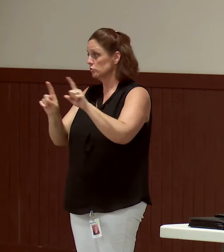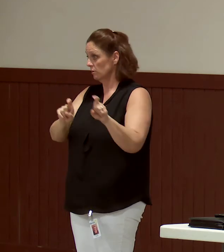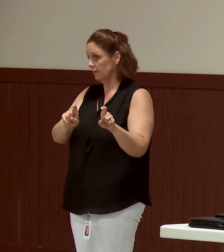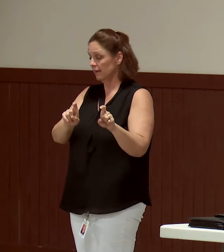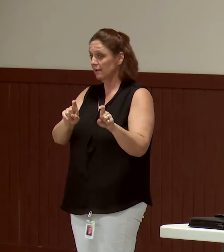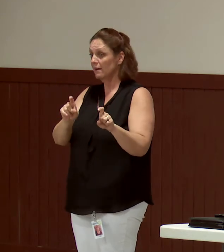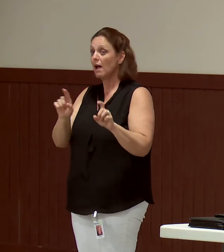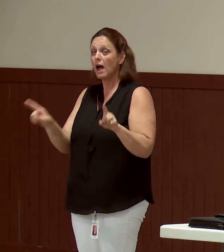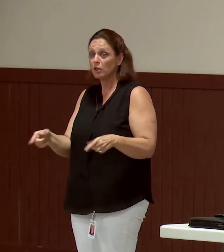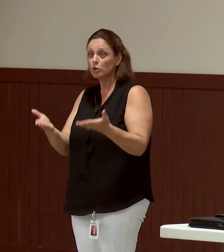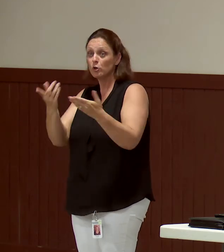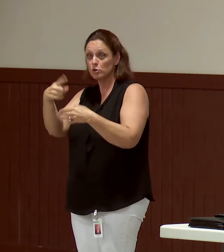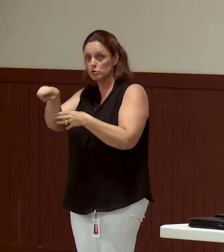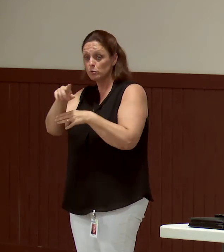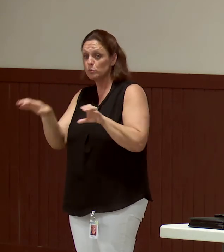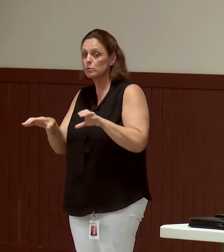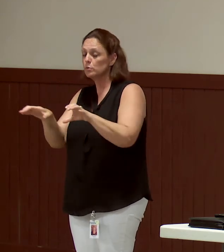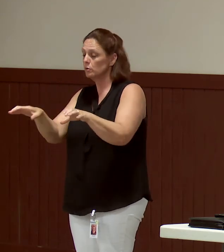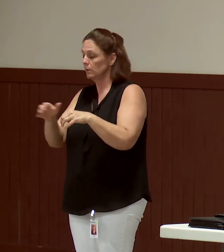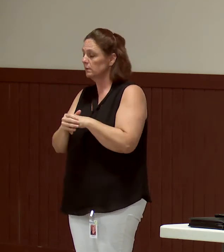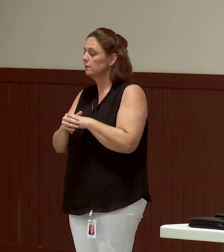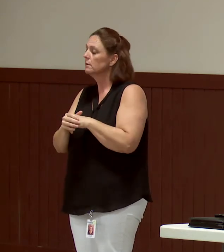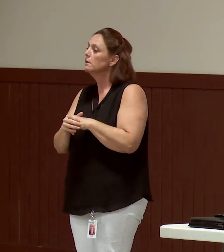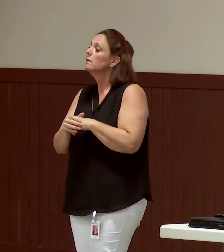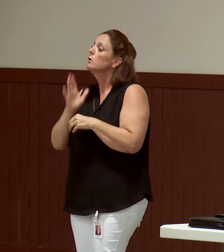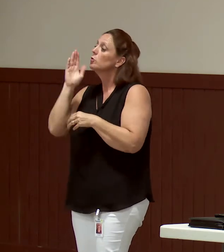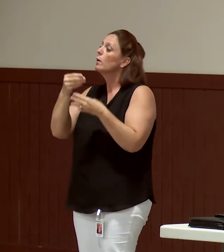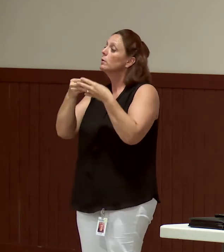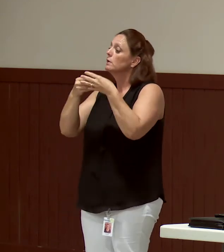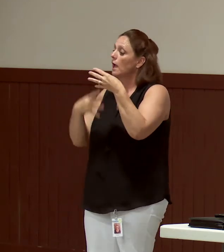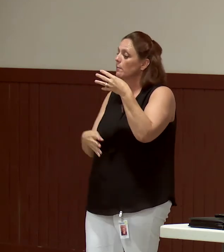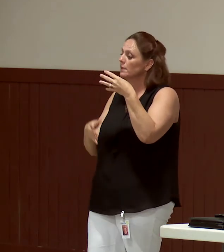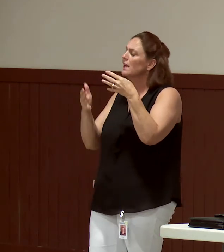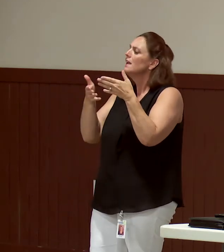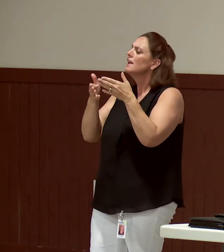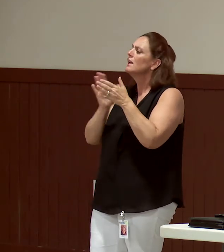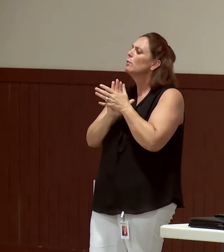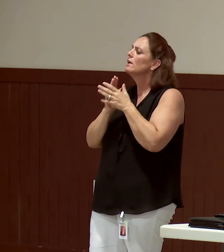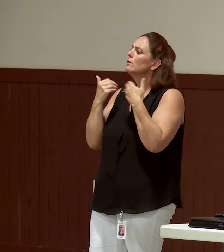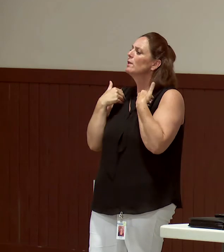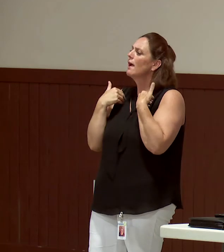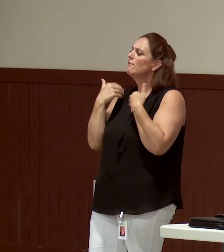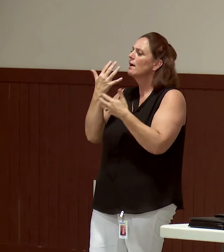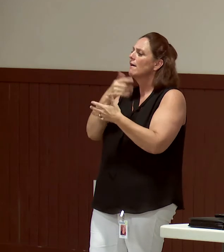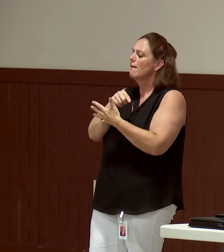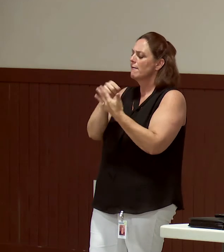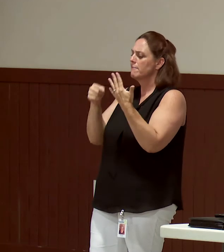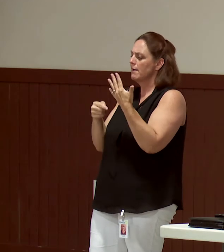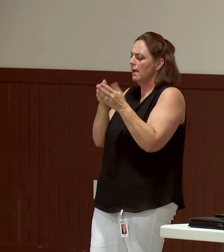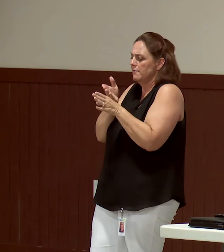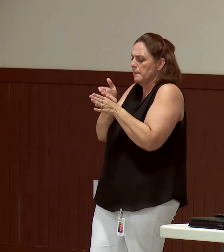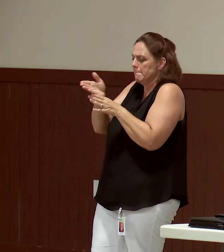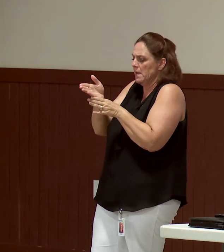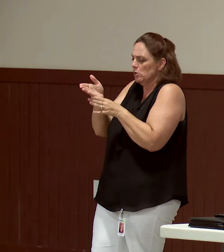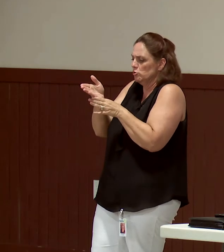it. What it's going to ask you to do is rank priority those 5 major categories that we talked